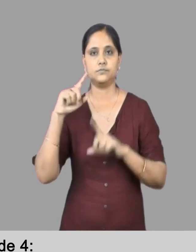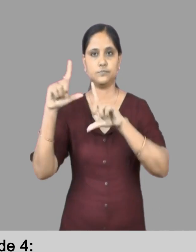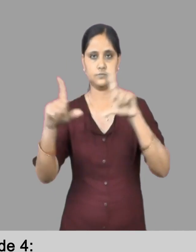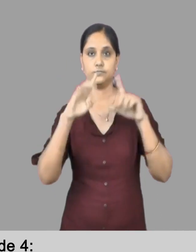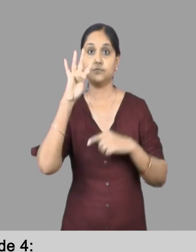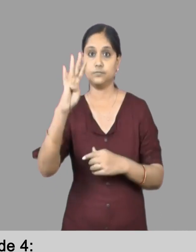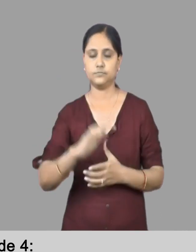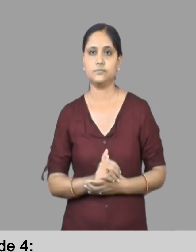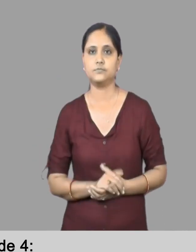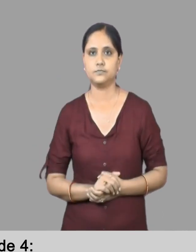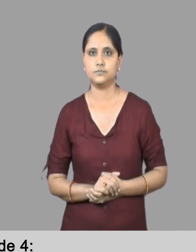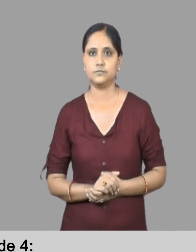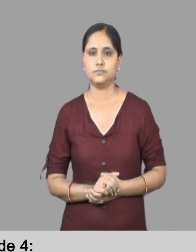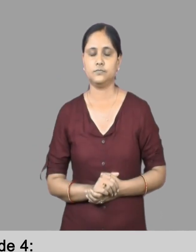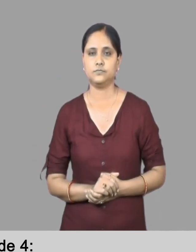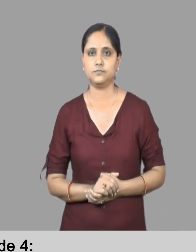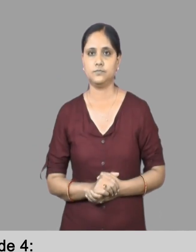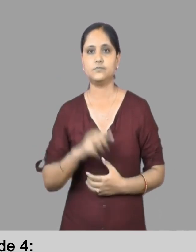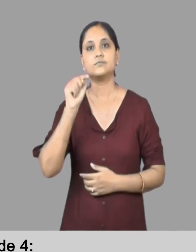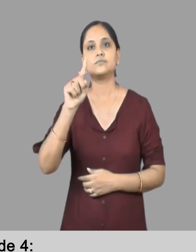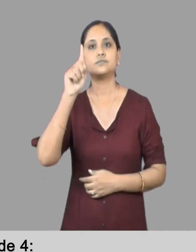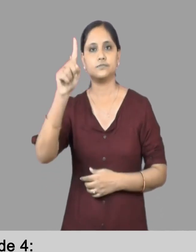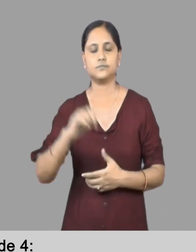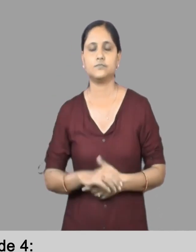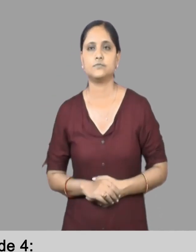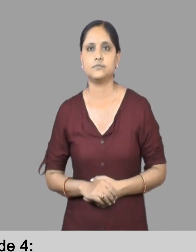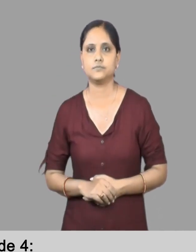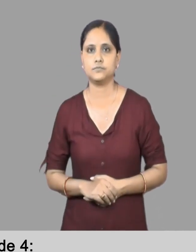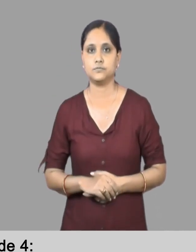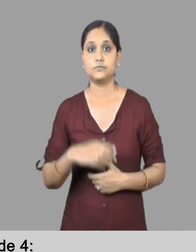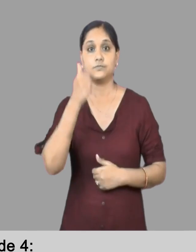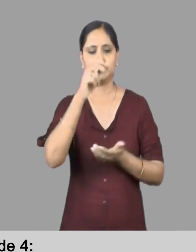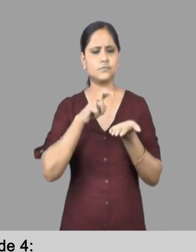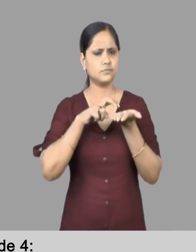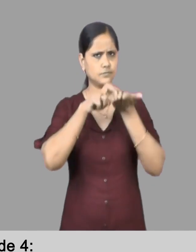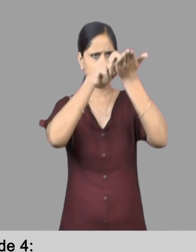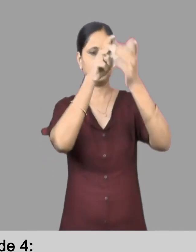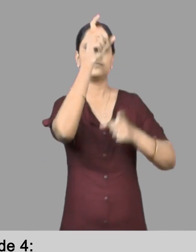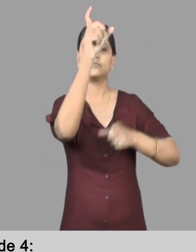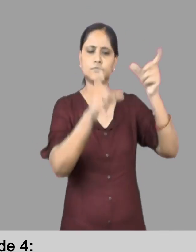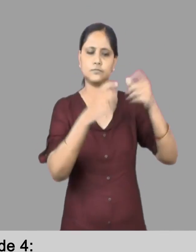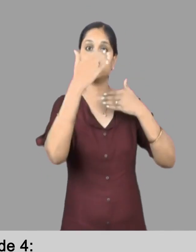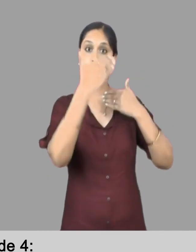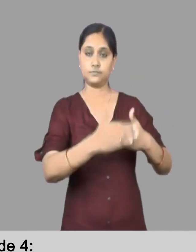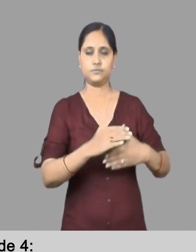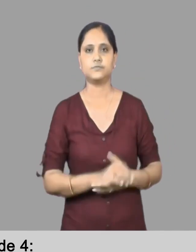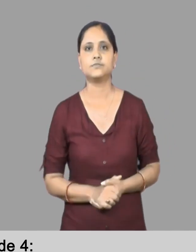Slide 4. Point 1. Number of people in the elevator to be